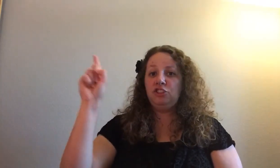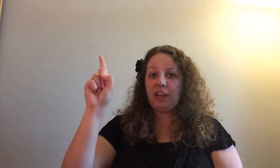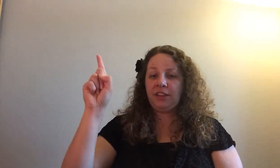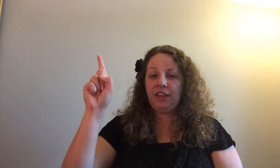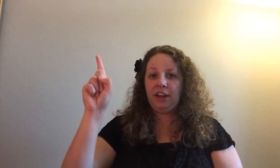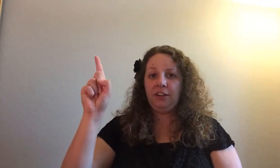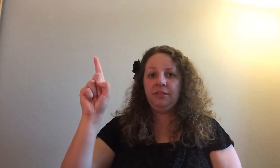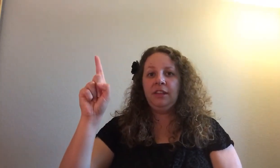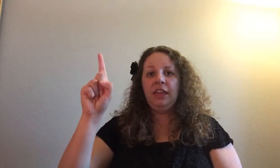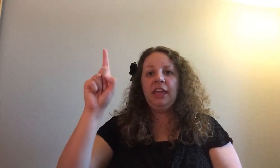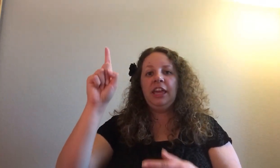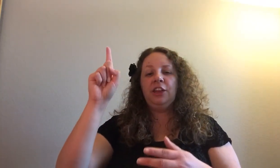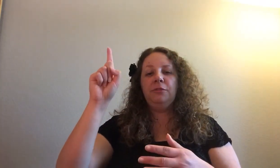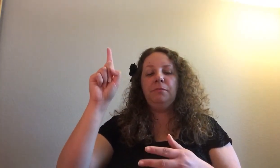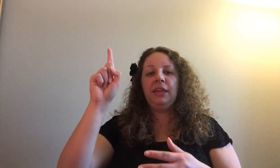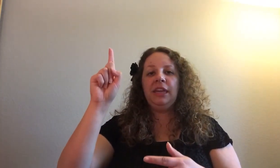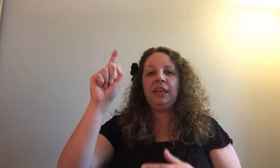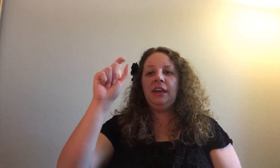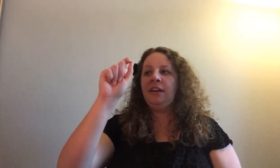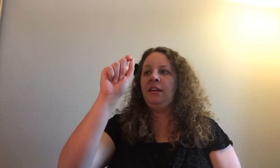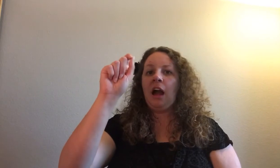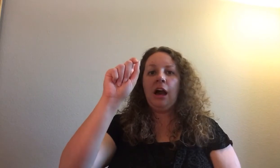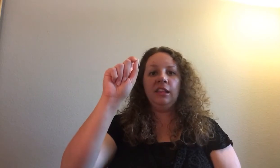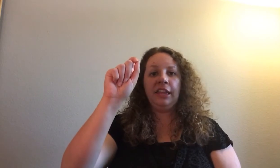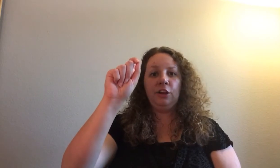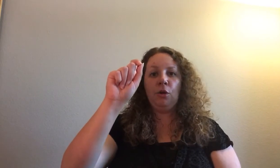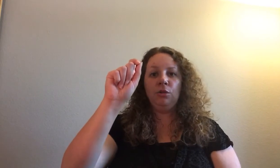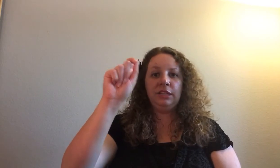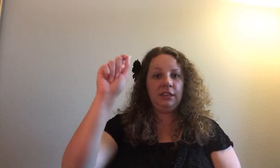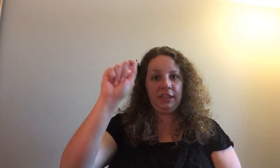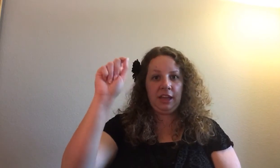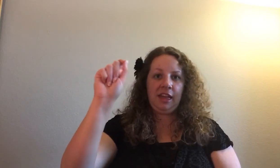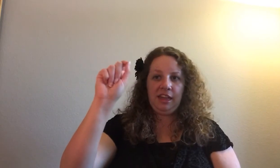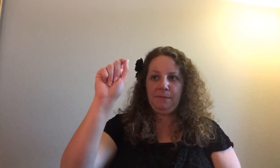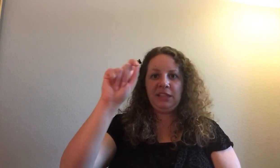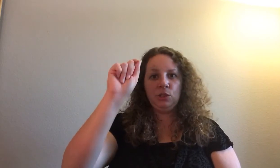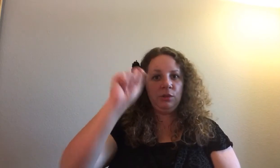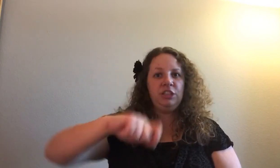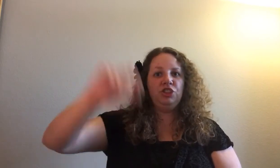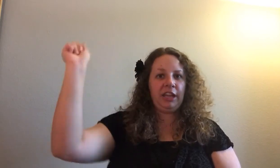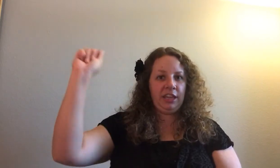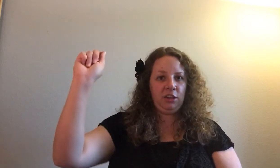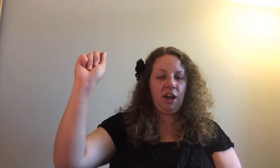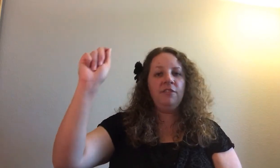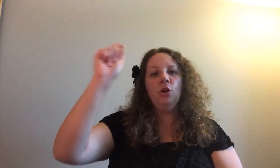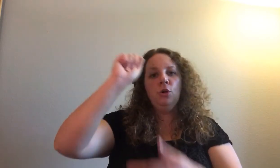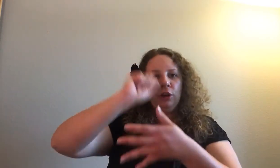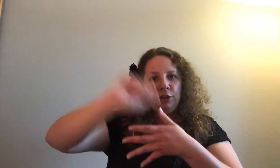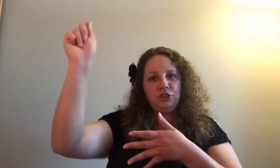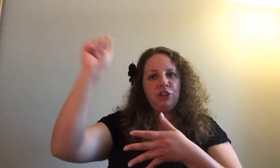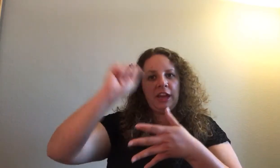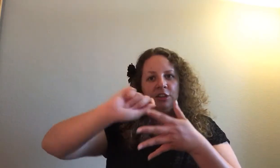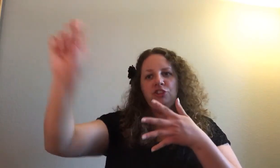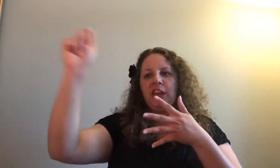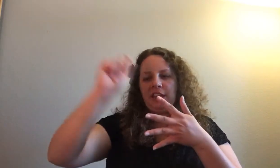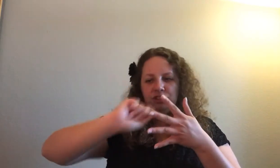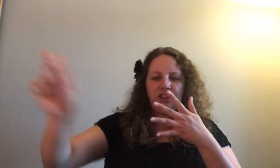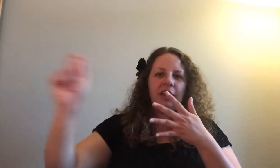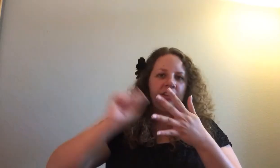check in the air. It could be like you're holding like a pencil and checking it off. Or you could check, check, check,